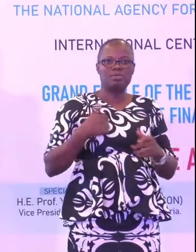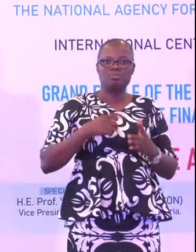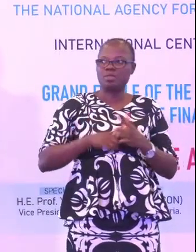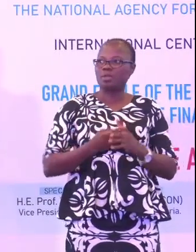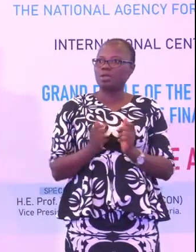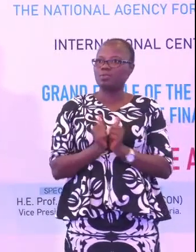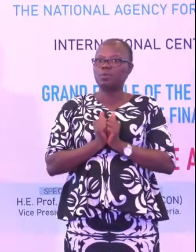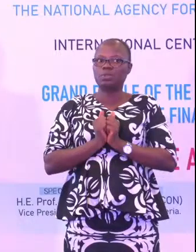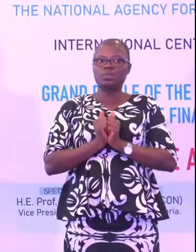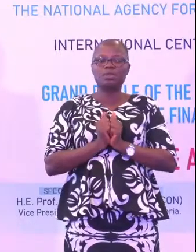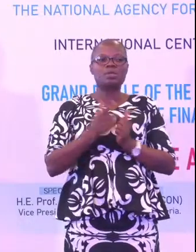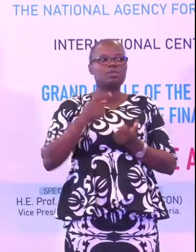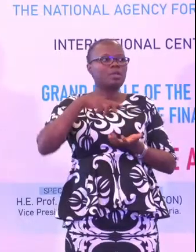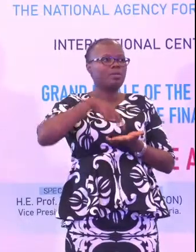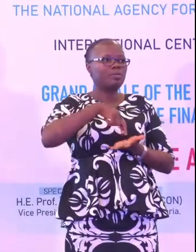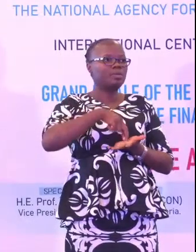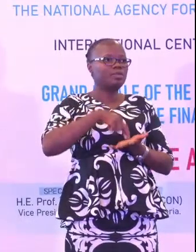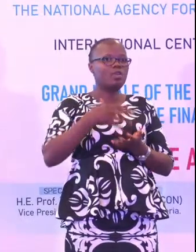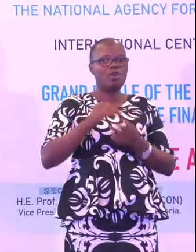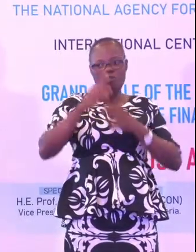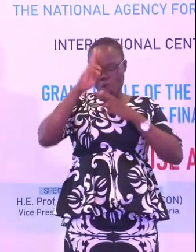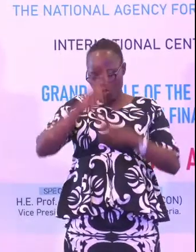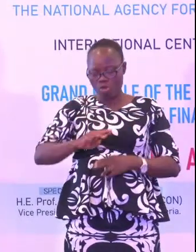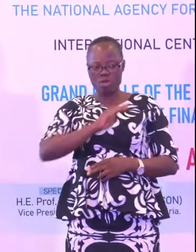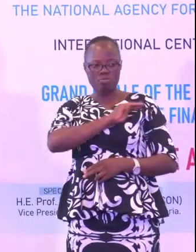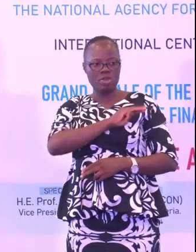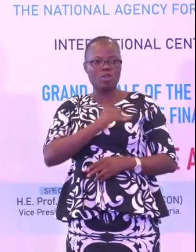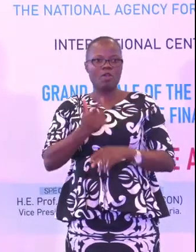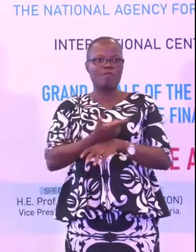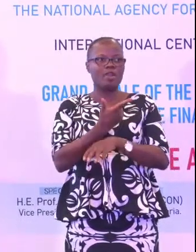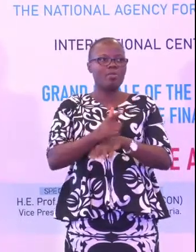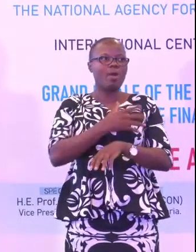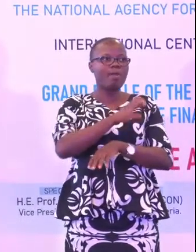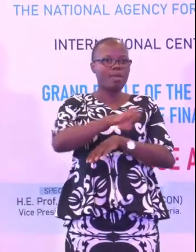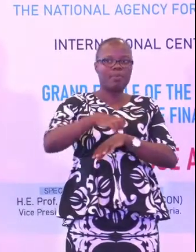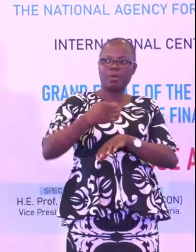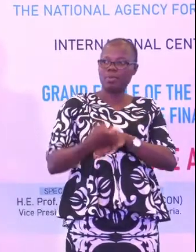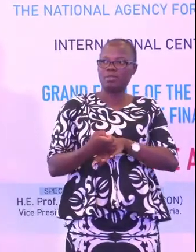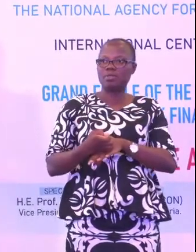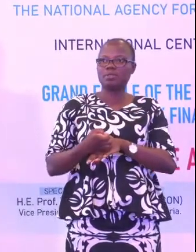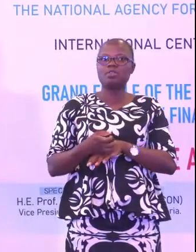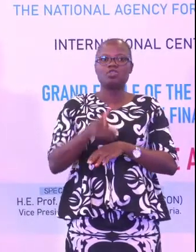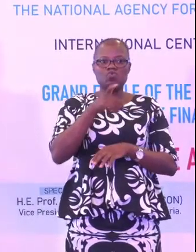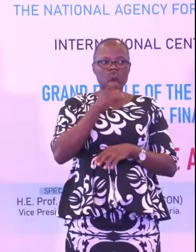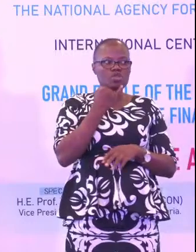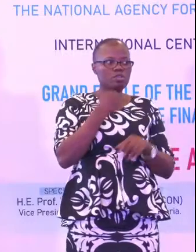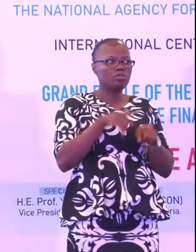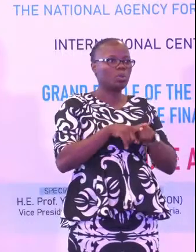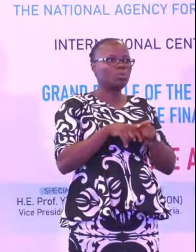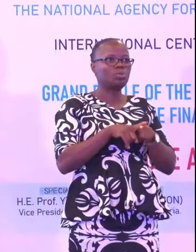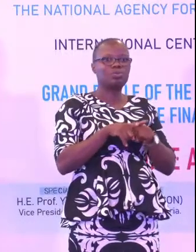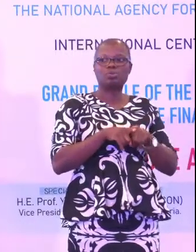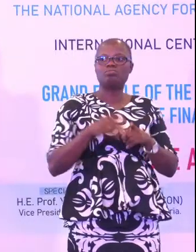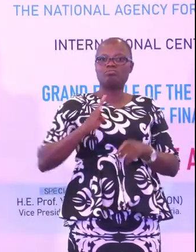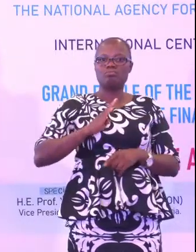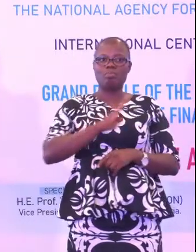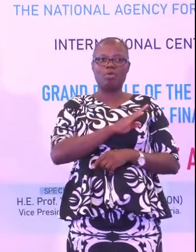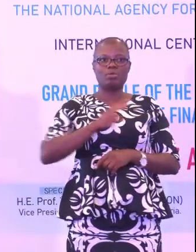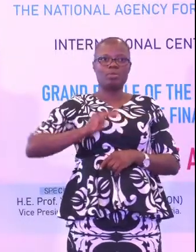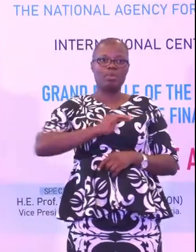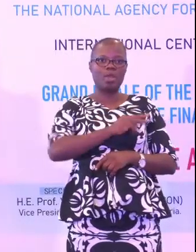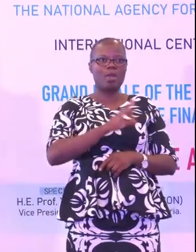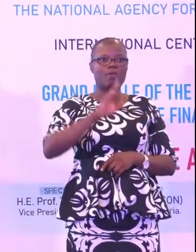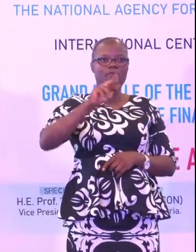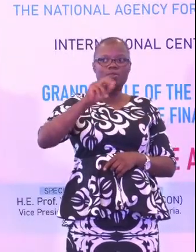the representative of the Honorable Minister of Labor and Employment, who's also a board member of